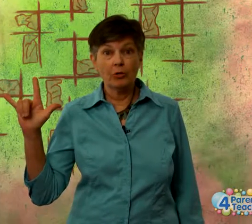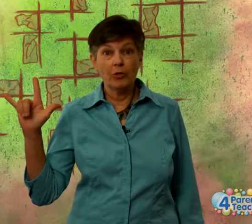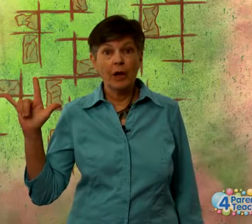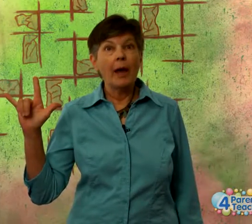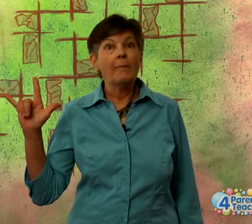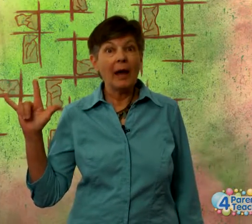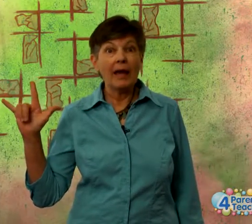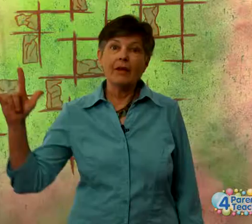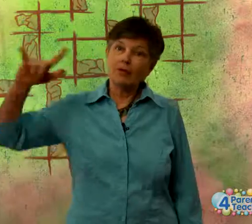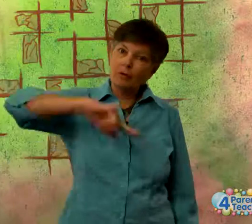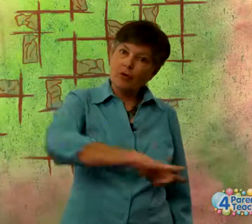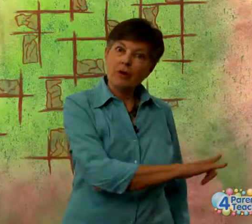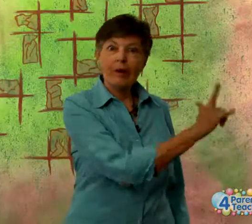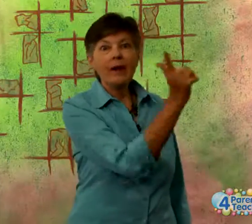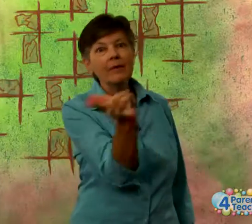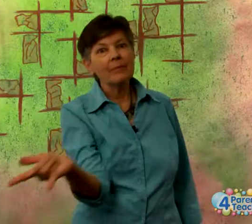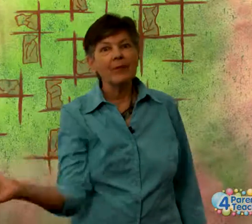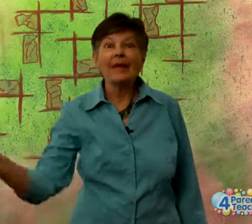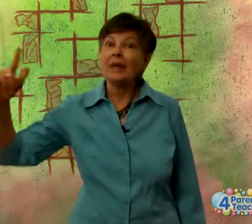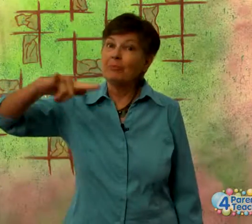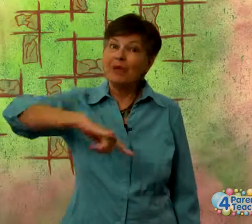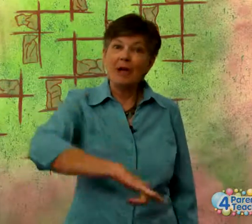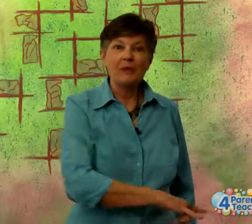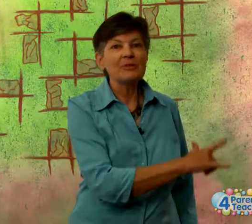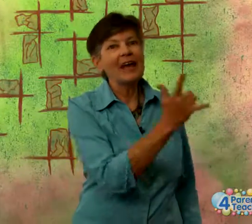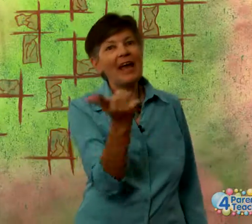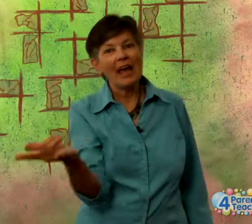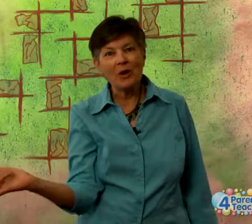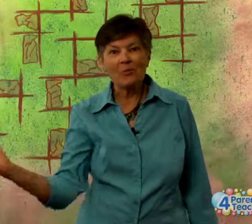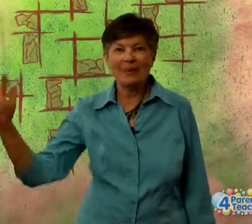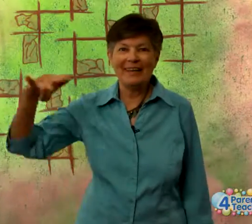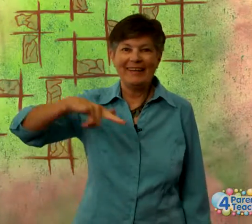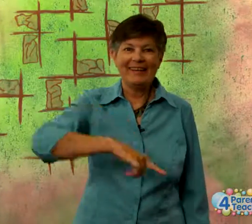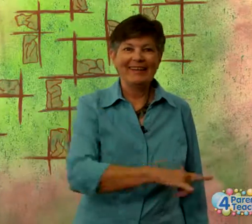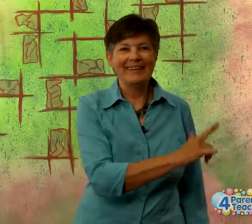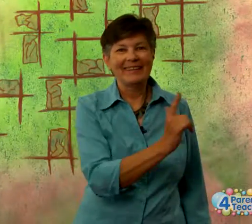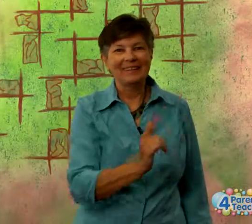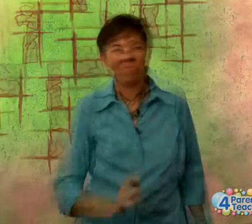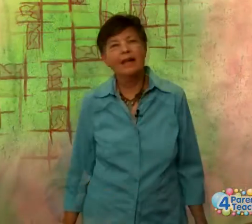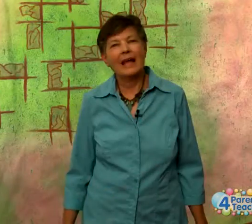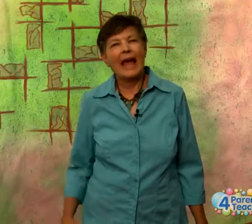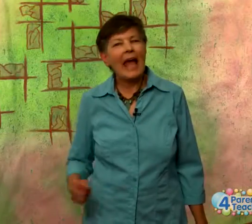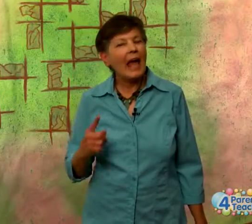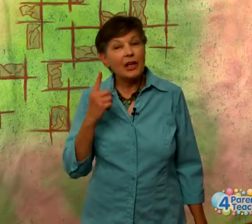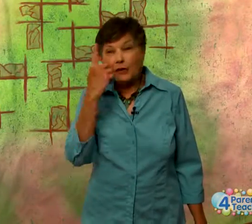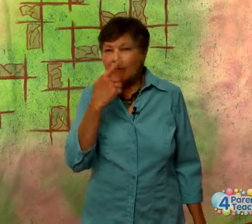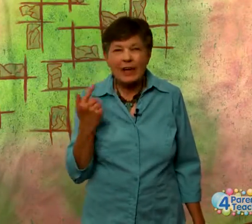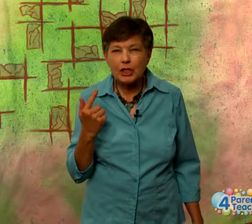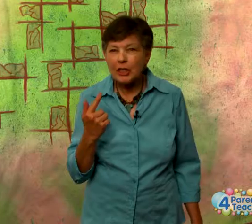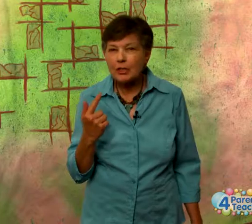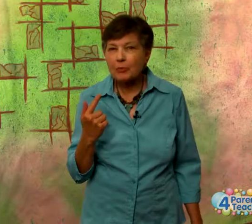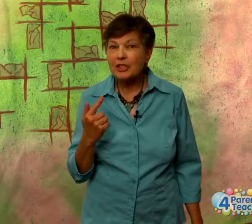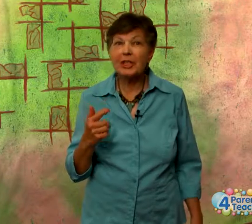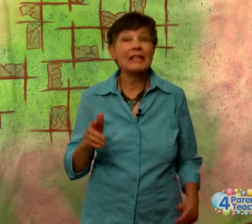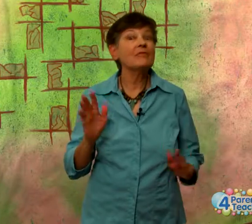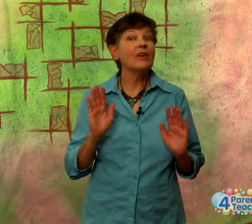shoulder. But if you move it around, it becomes airplane. And your facial expression is